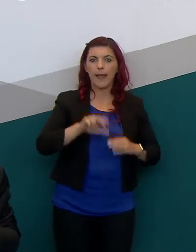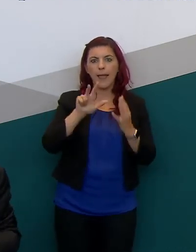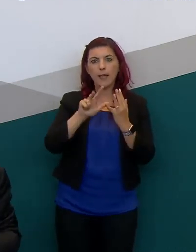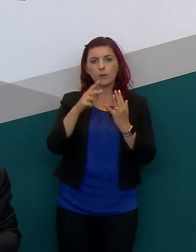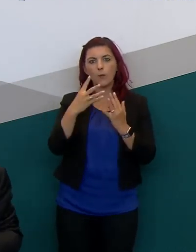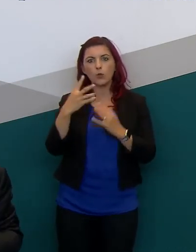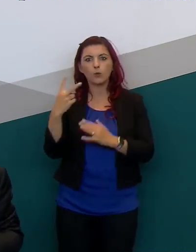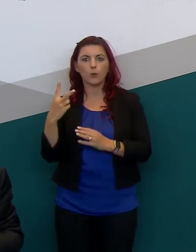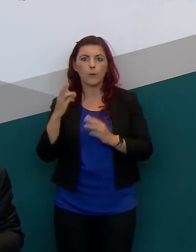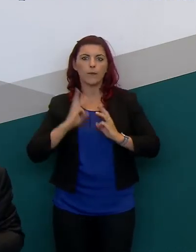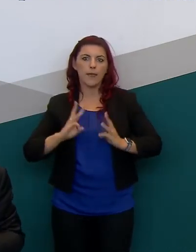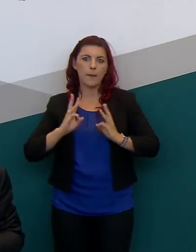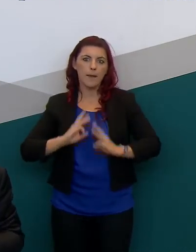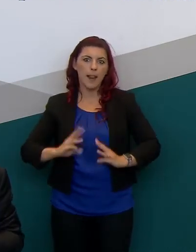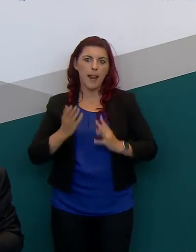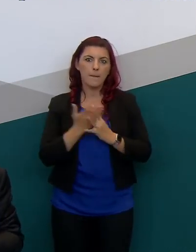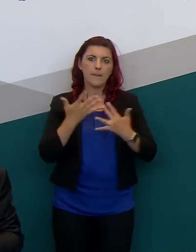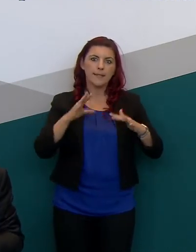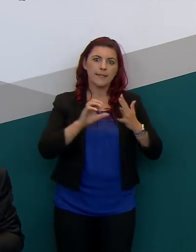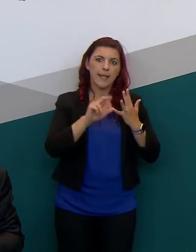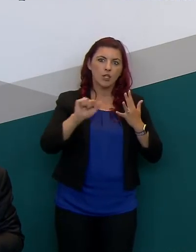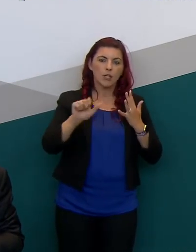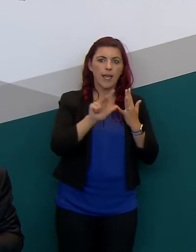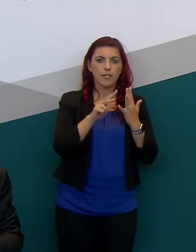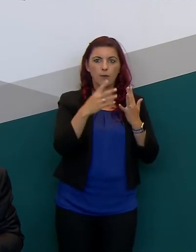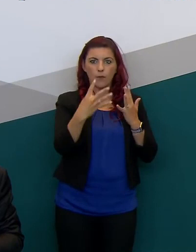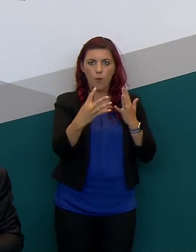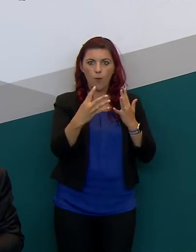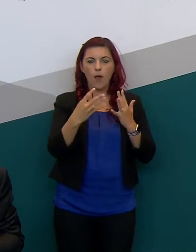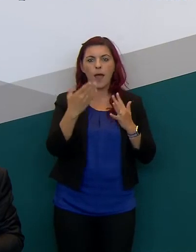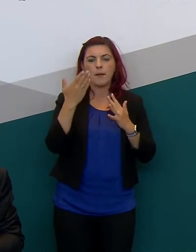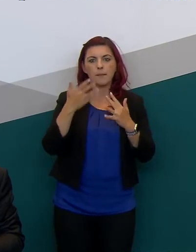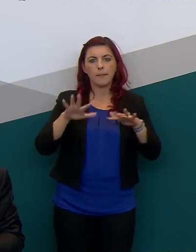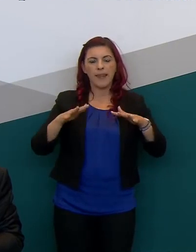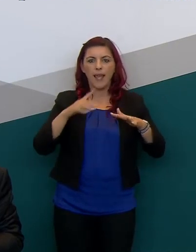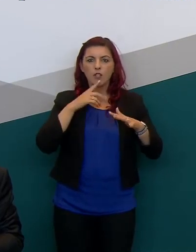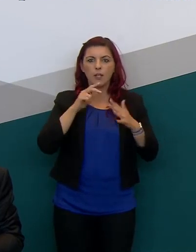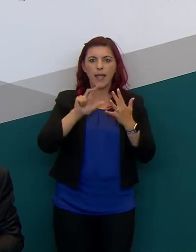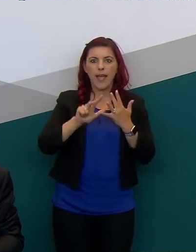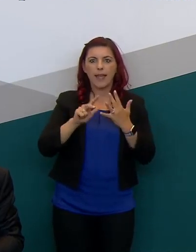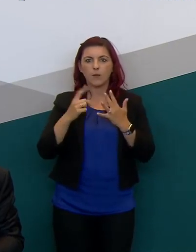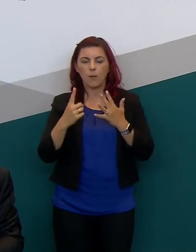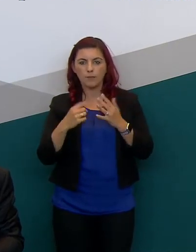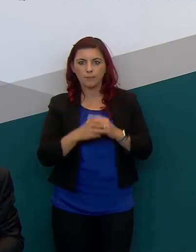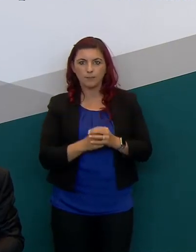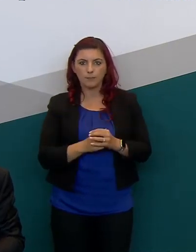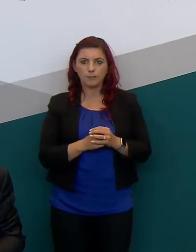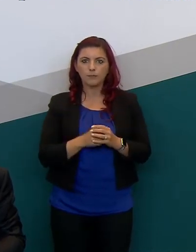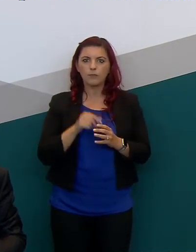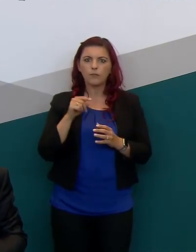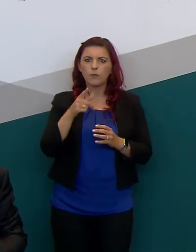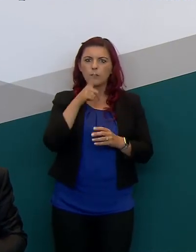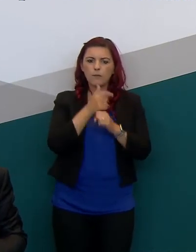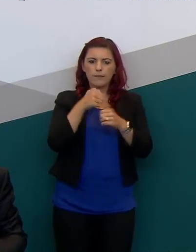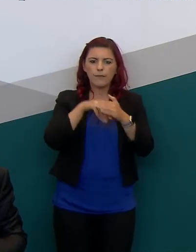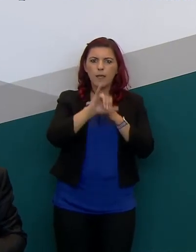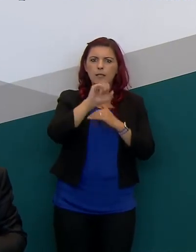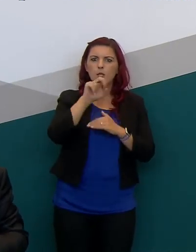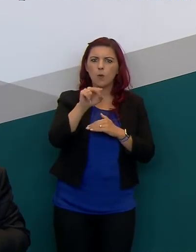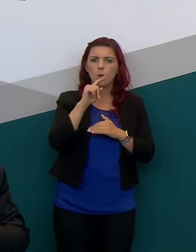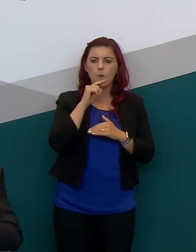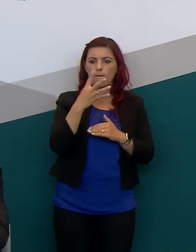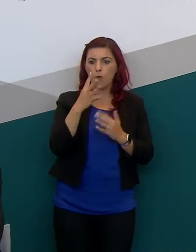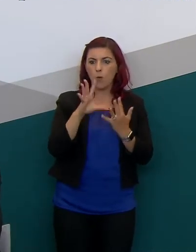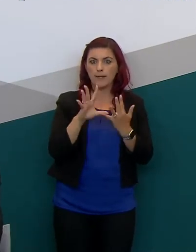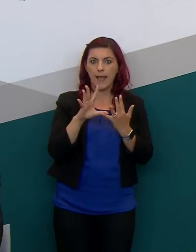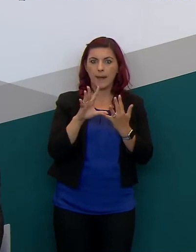842 females, median age is 84, and the mean age is 81. In terms of intensive care, we've had 410 admissions to